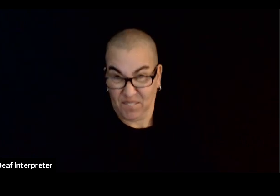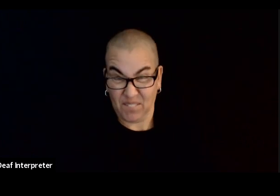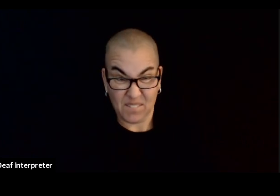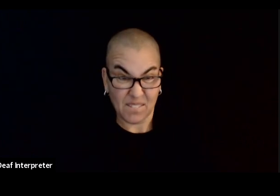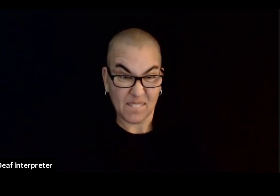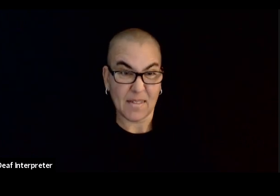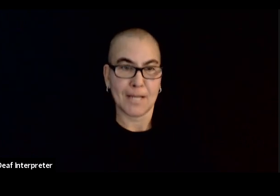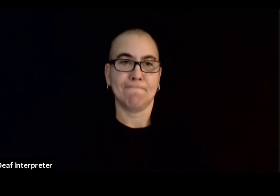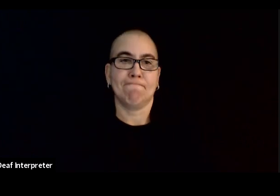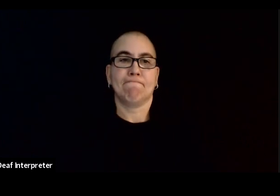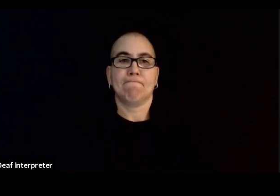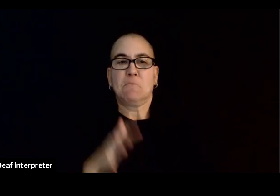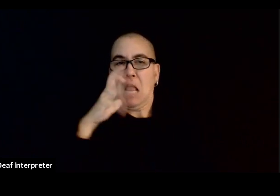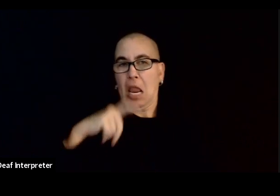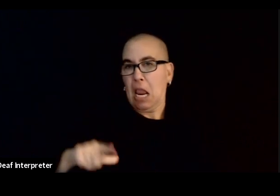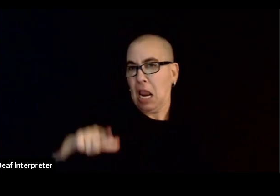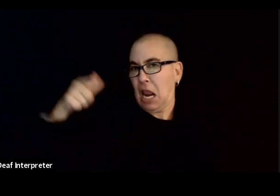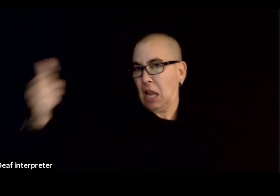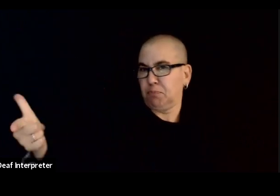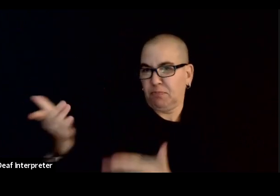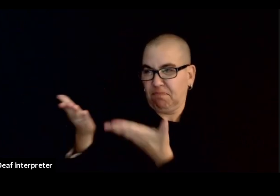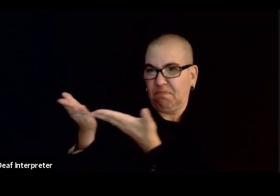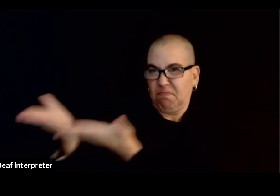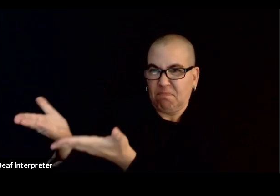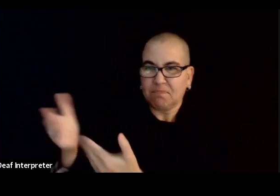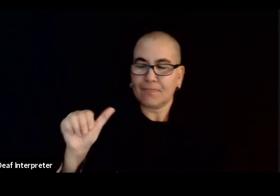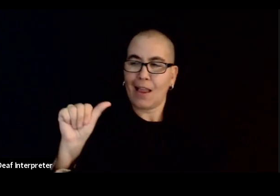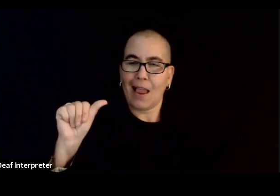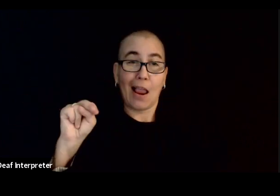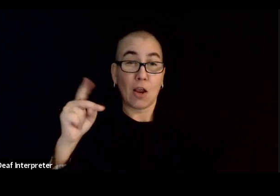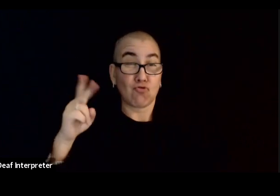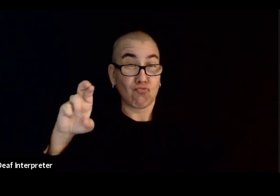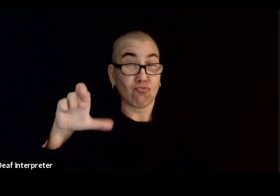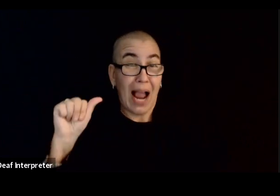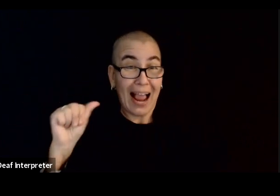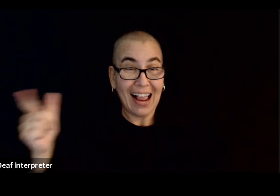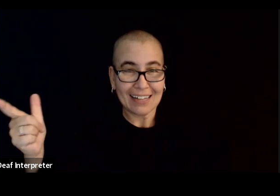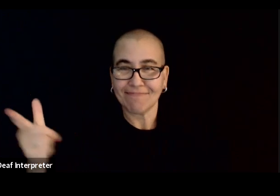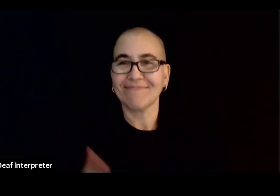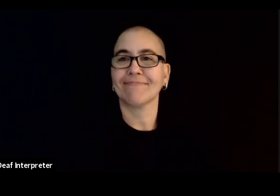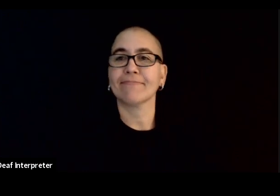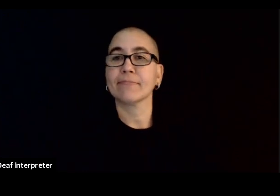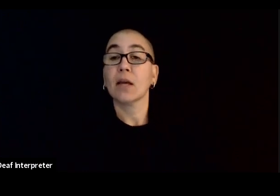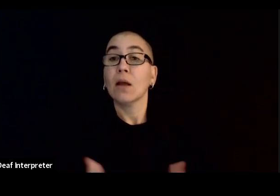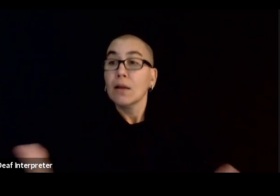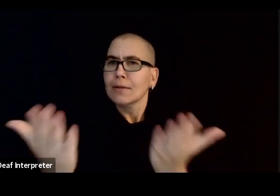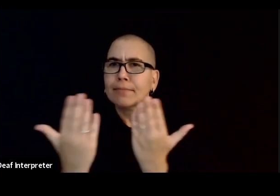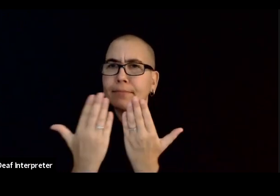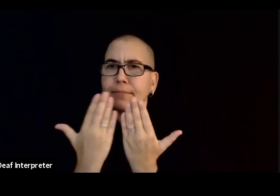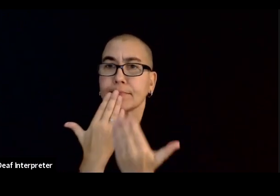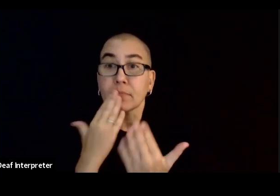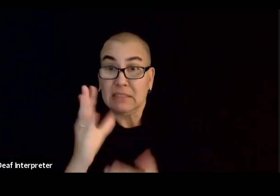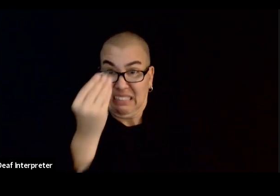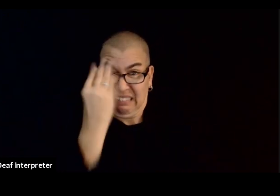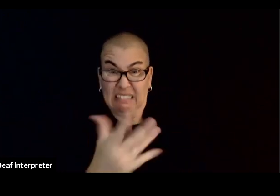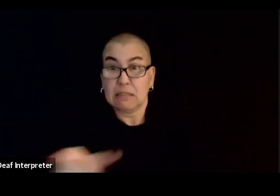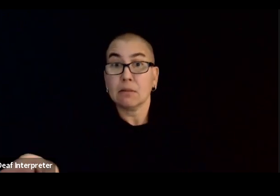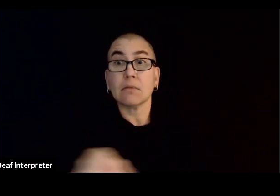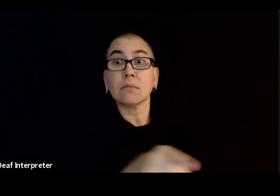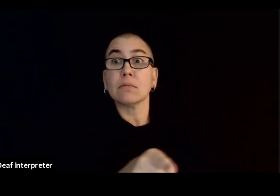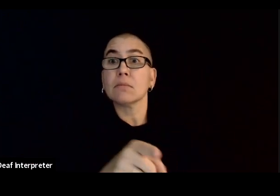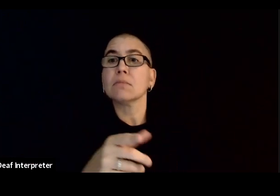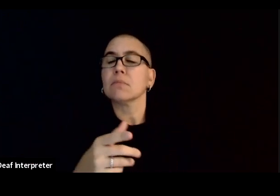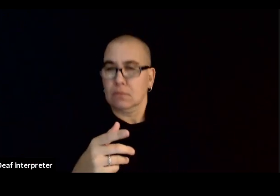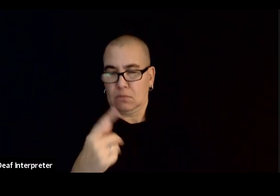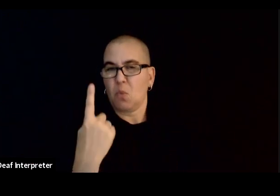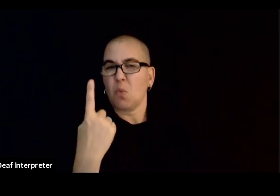Thank you, Chris. As we open it up for questions, we ask that reporters limit themselves to 1 primary and 1 follow-up so we can get to as many